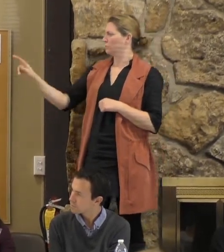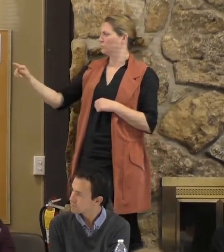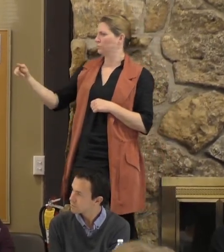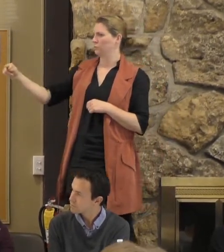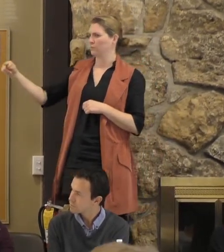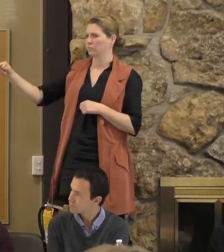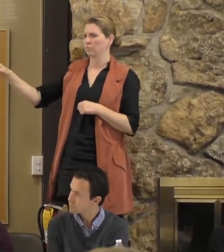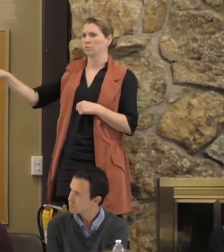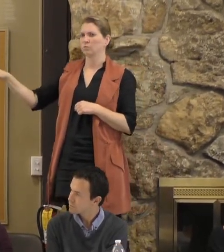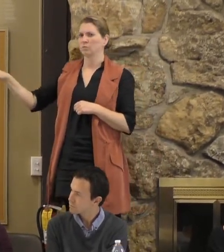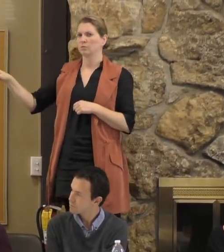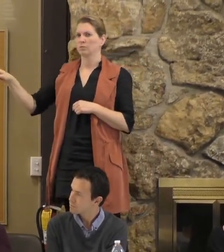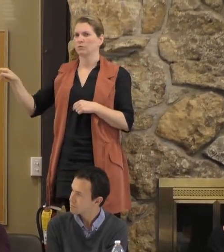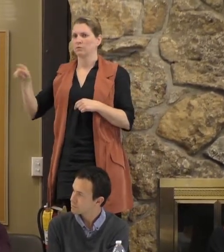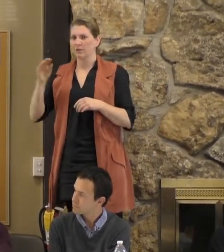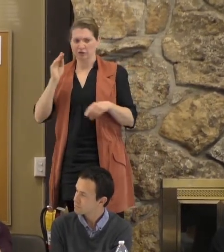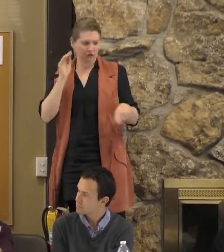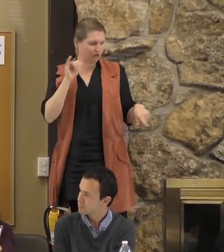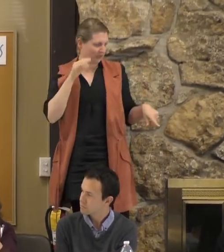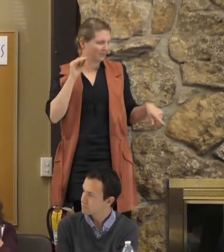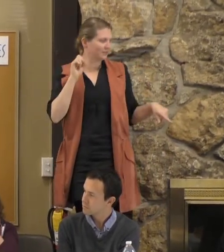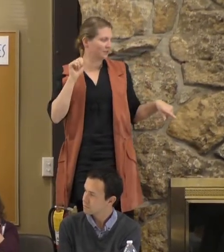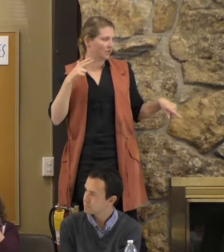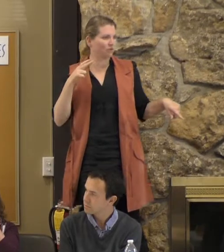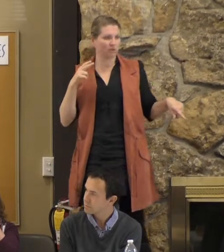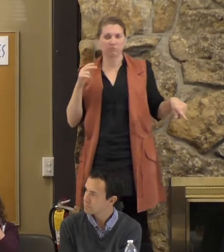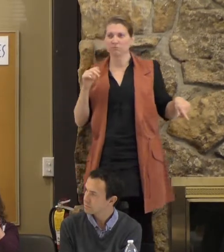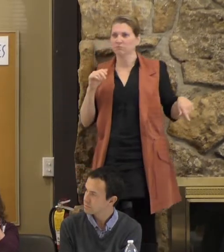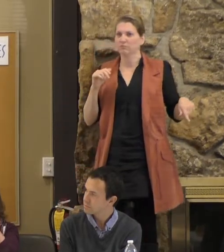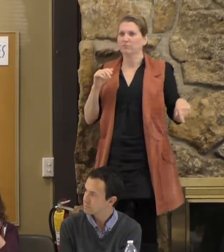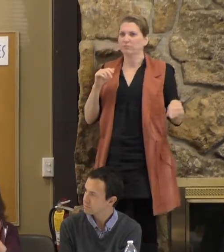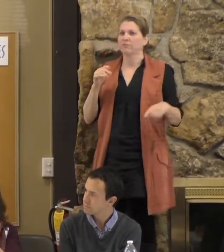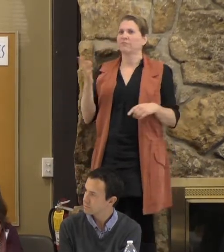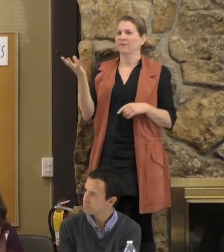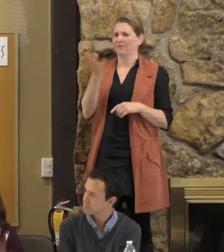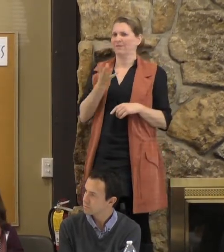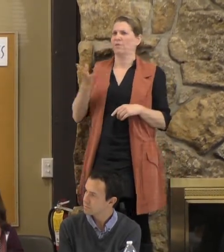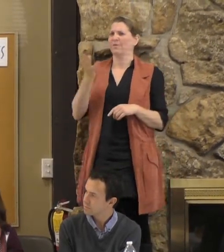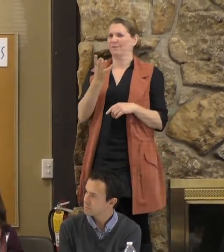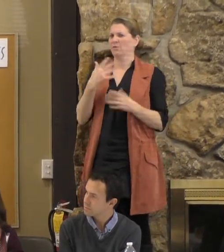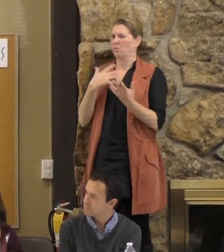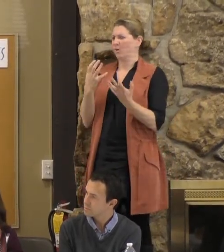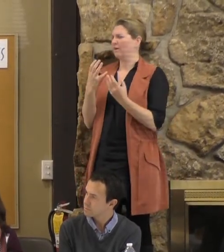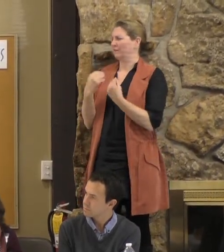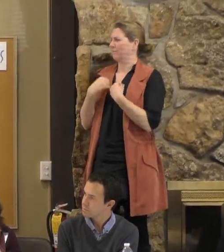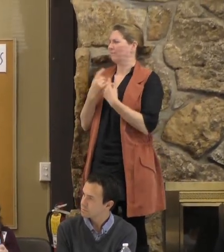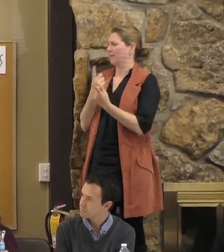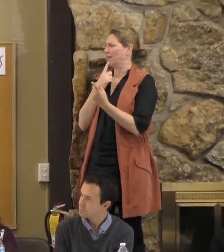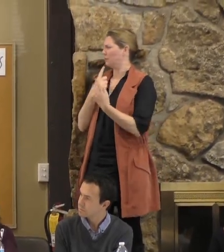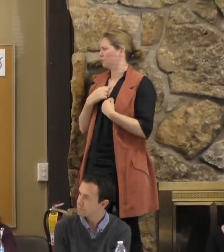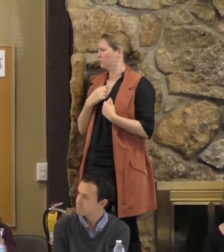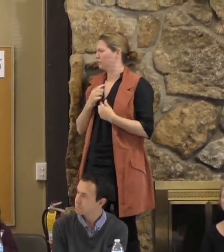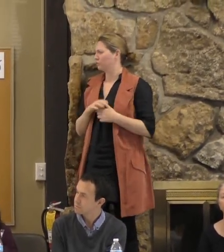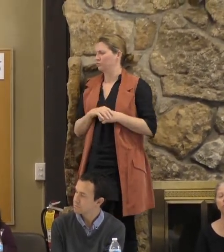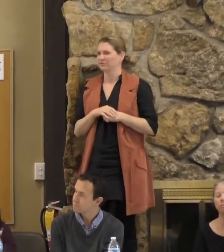Sarah to all weigh in on. One of the things that we hear a lot is that